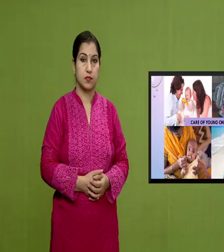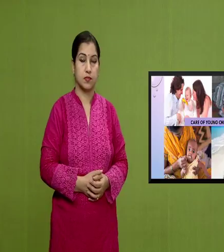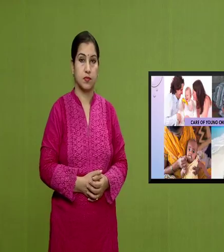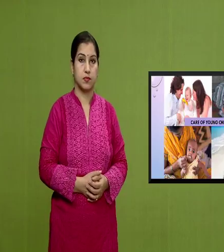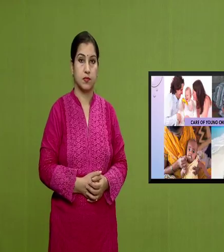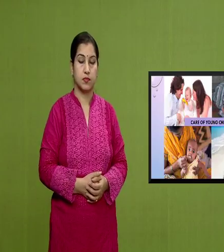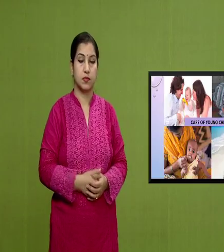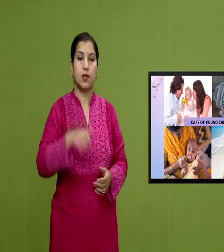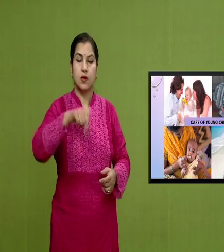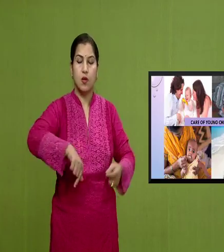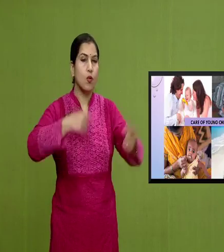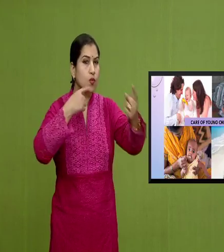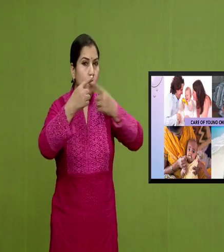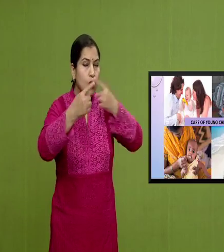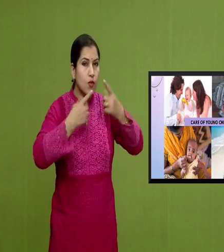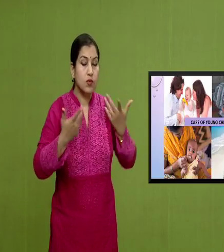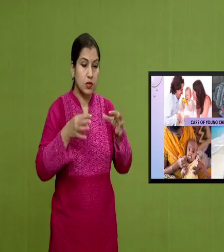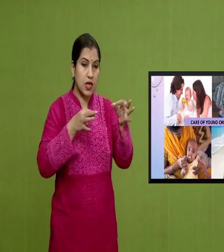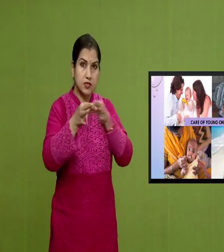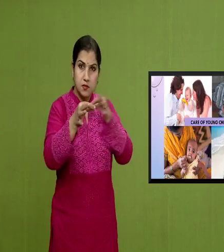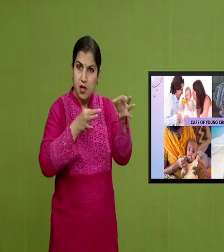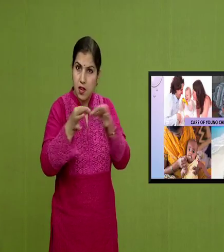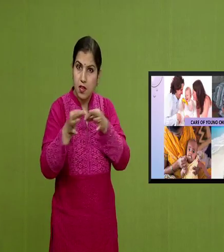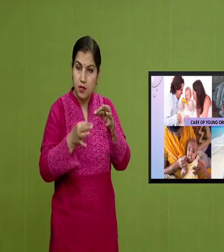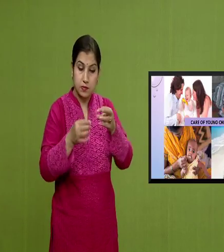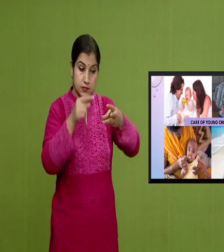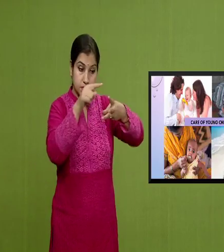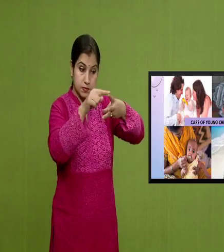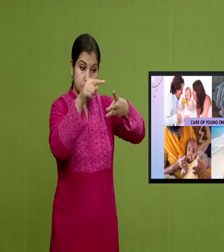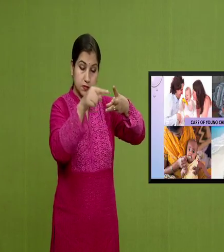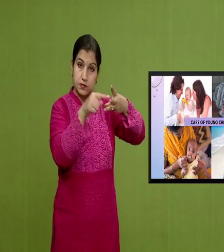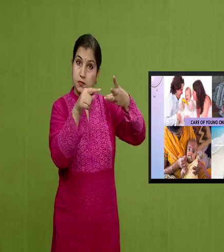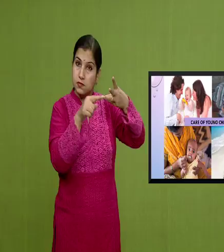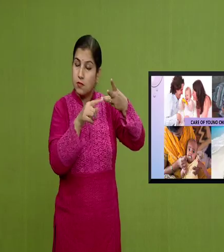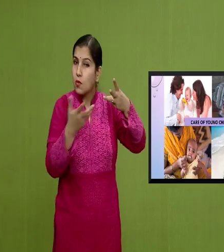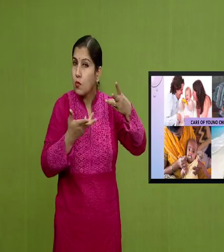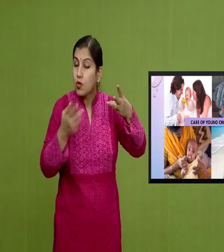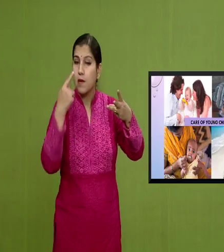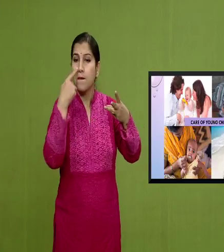Let us now explain the three styles of parenting.